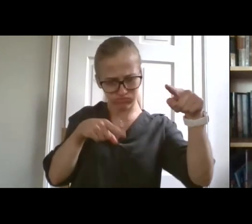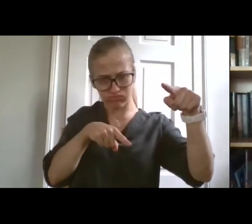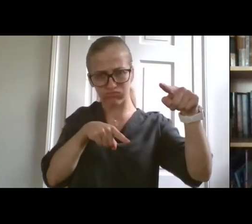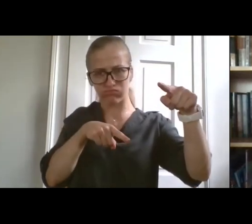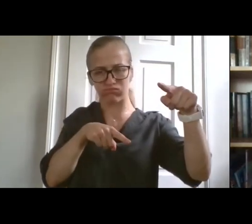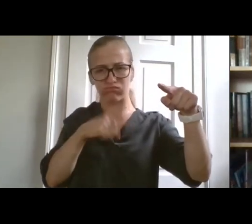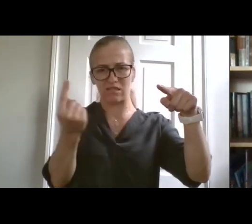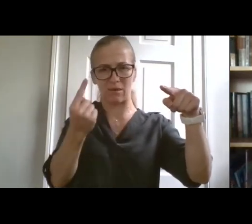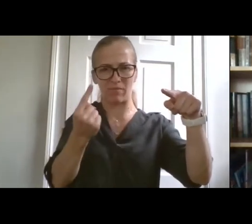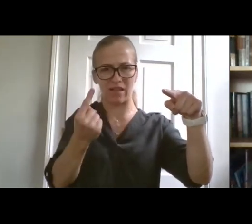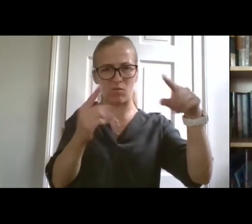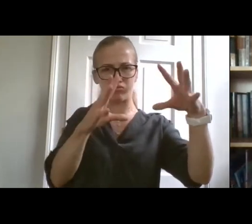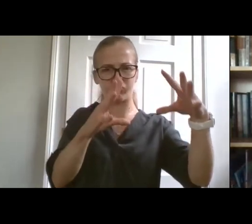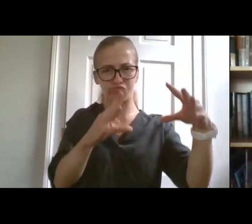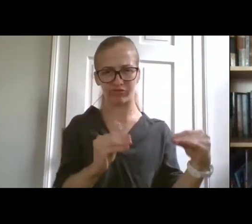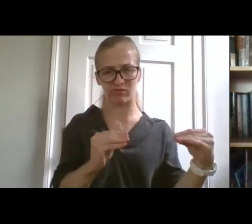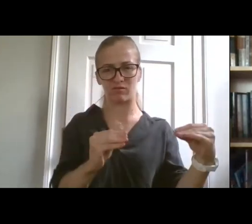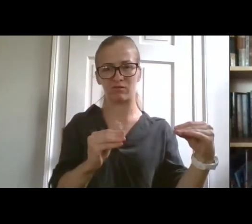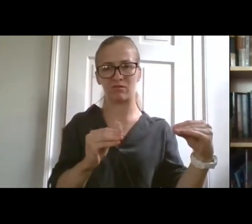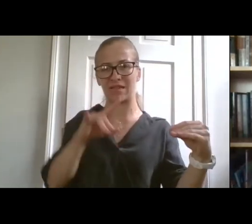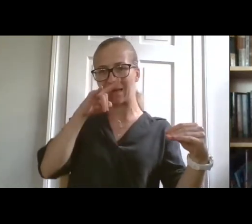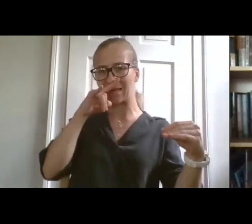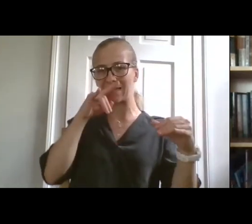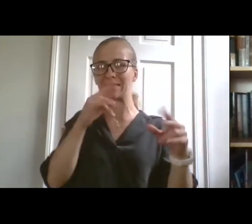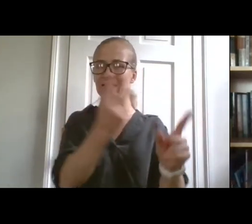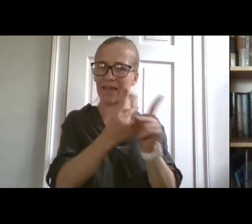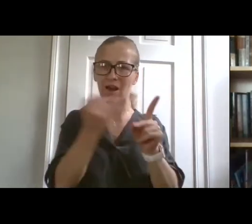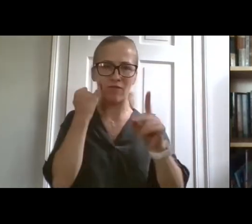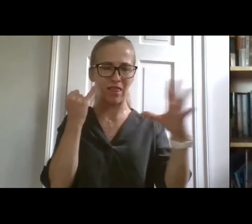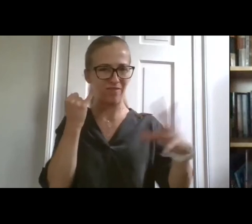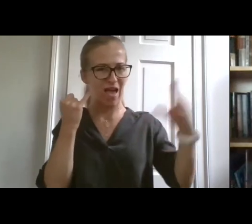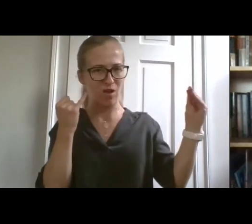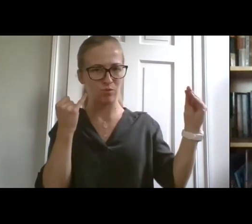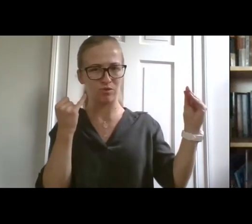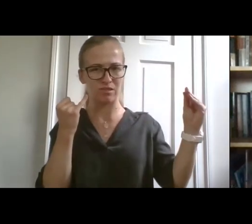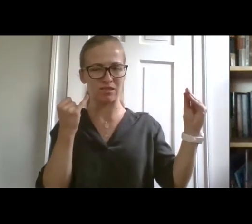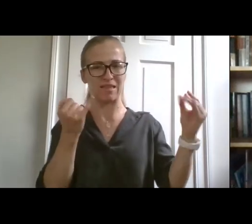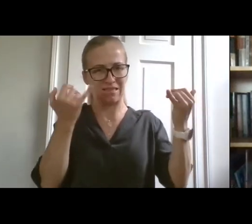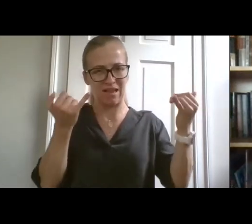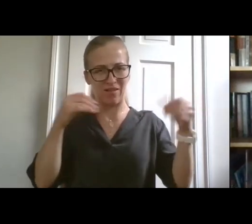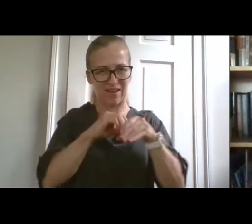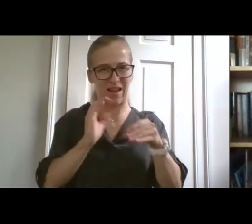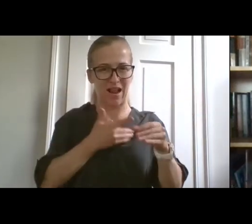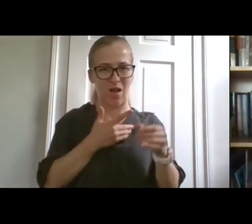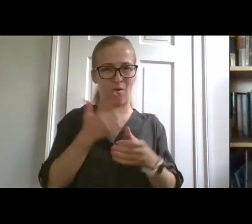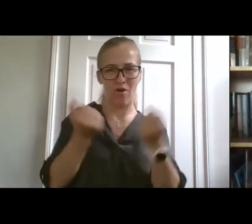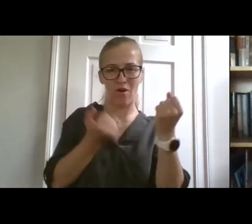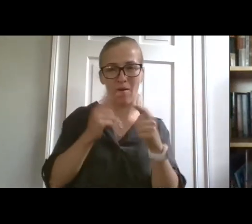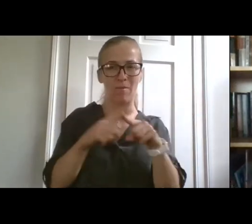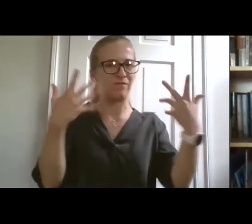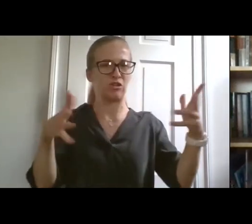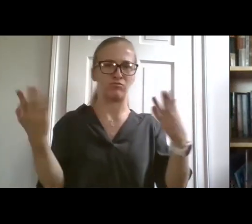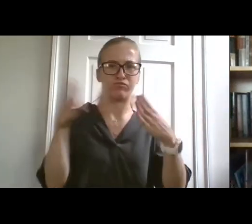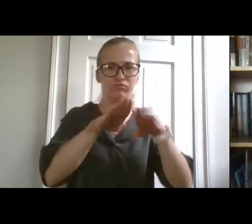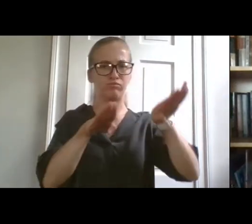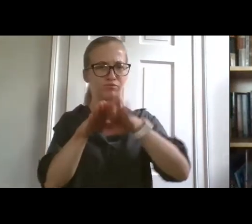had punctured the tire. Kids, stay away from the edge if you get out, I warned the passengers currently in our care, though they were already slamming their